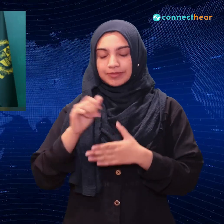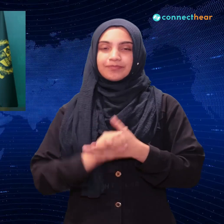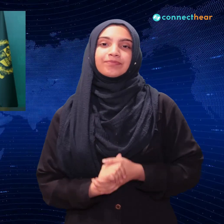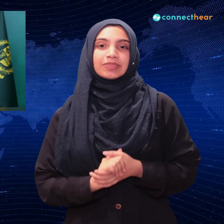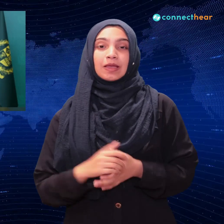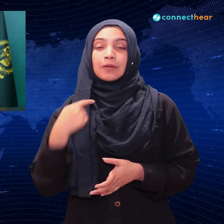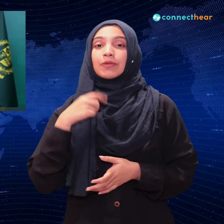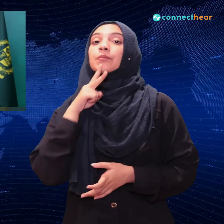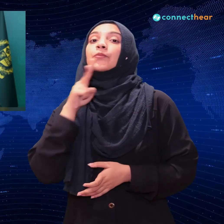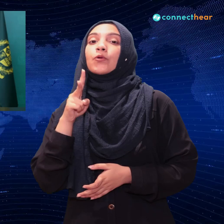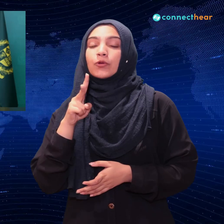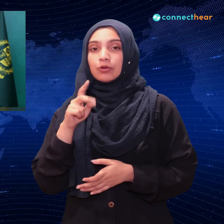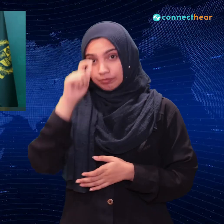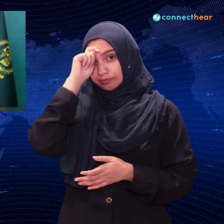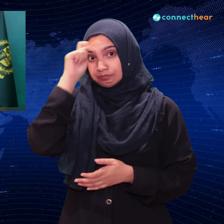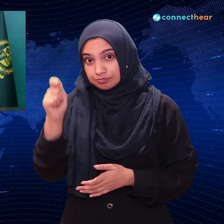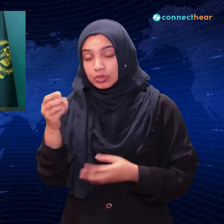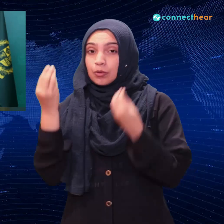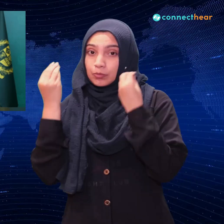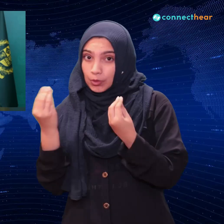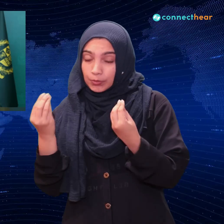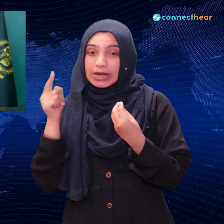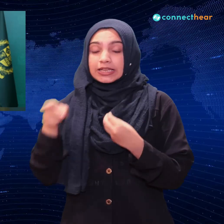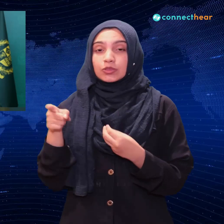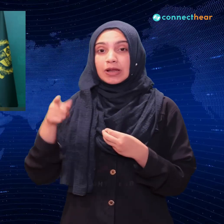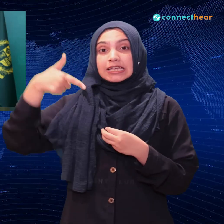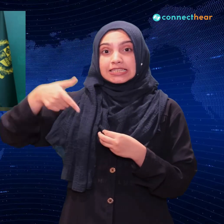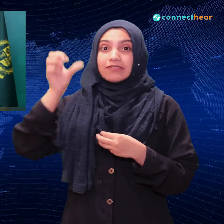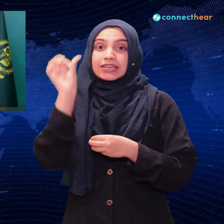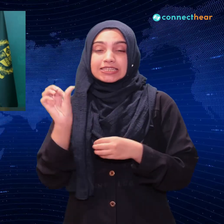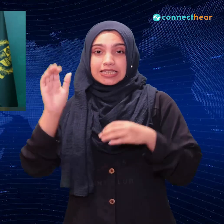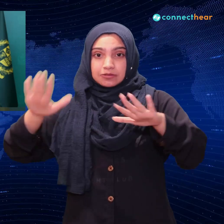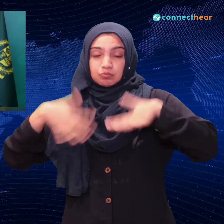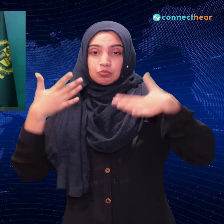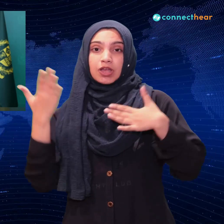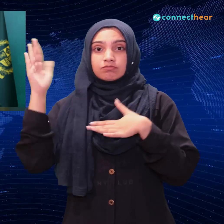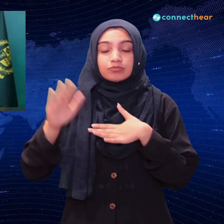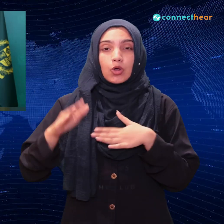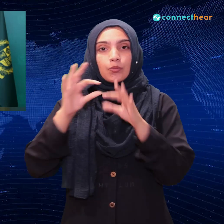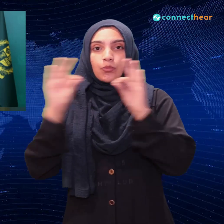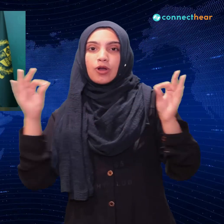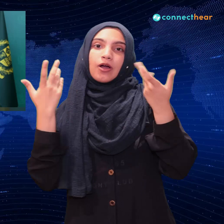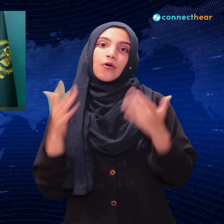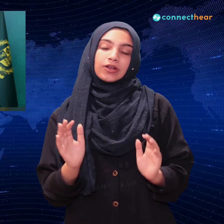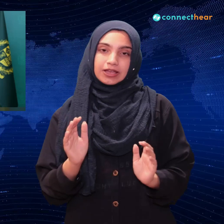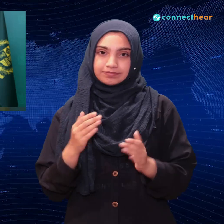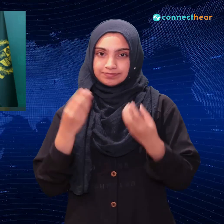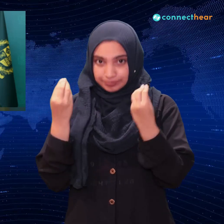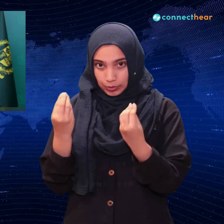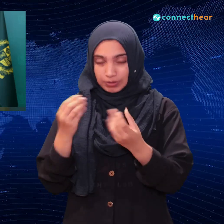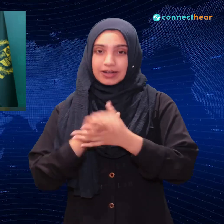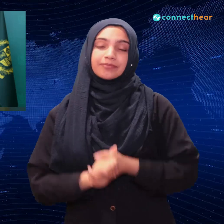congratulate you on assuming the presidency of the 76th session of the General Assembly. I also wish